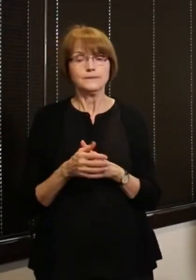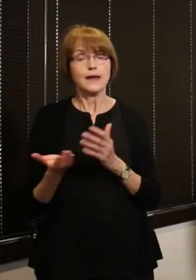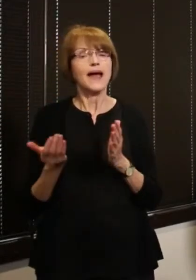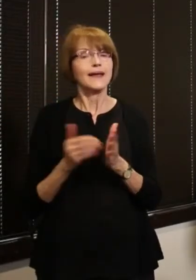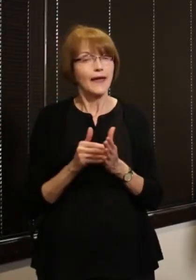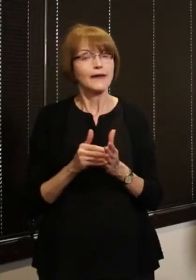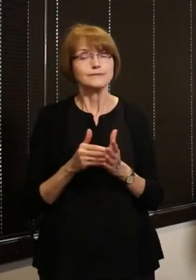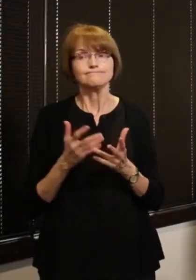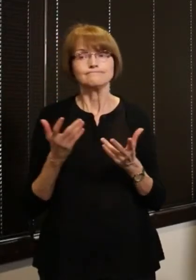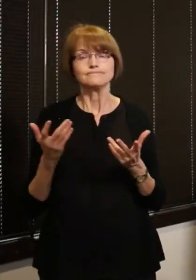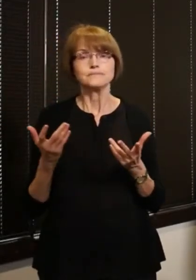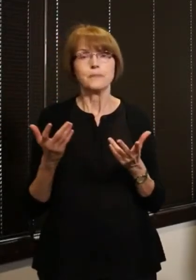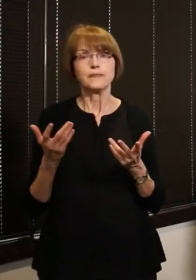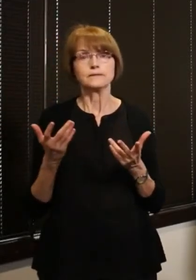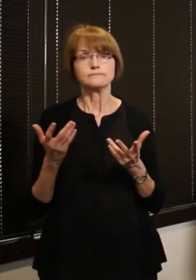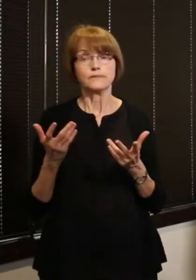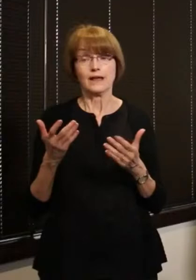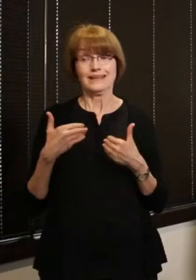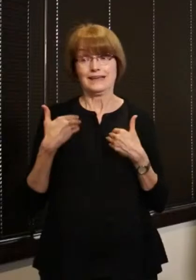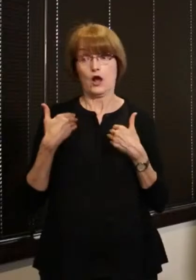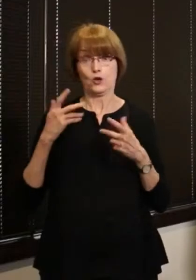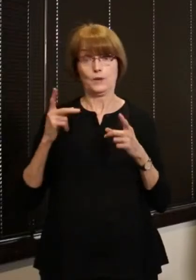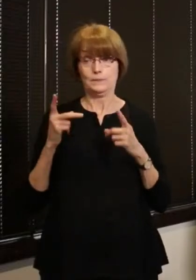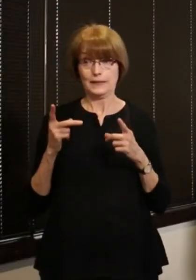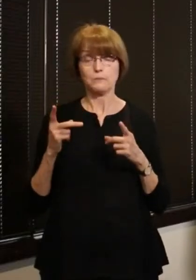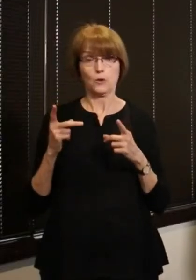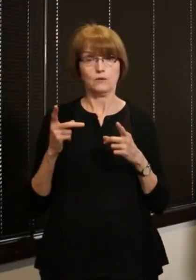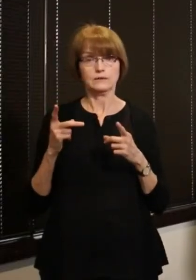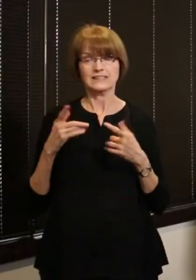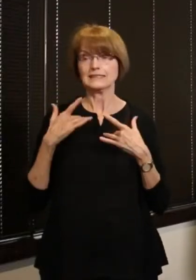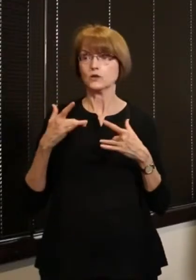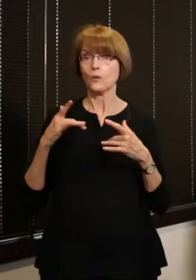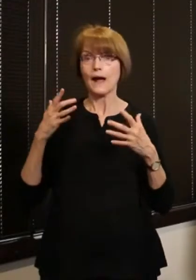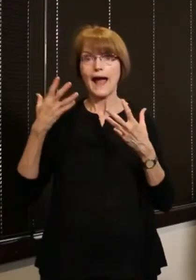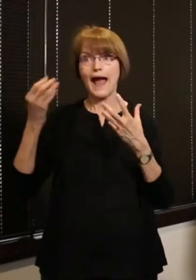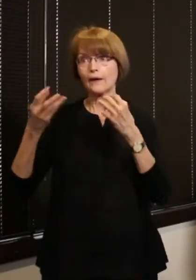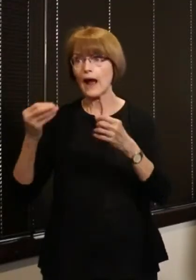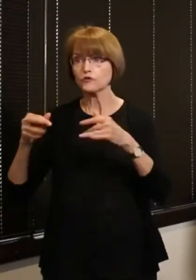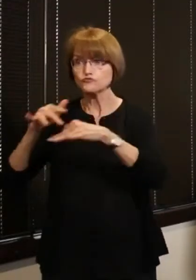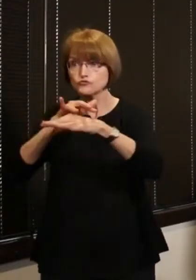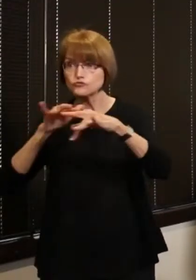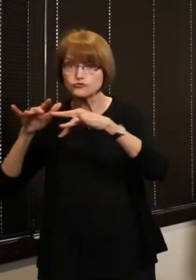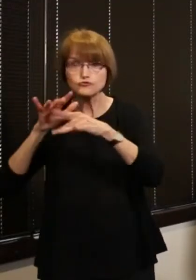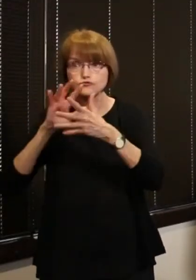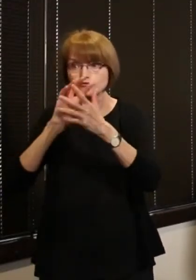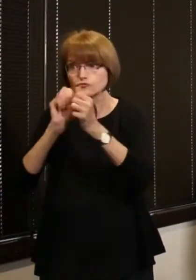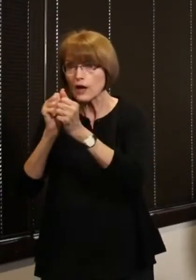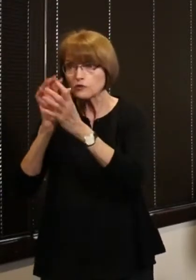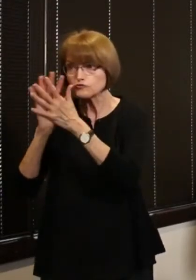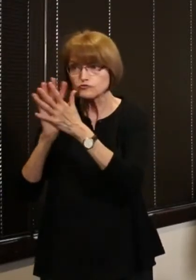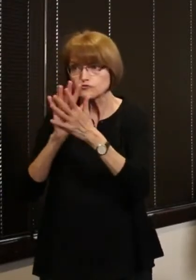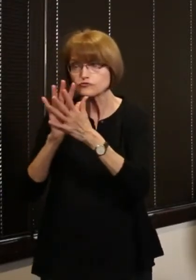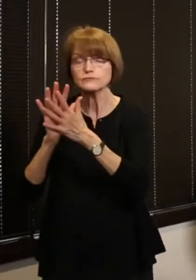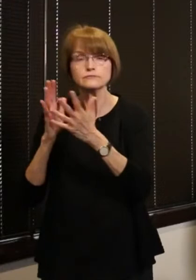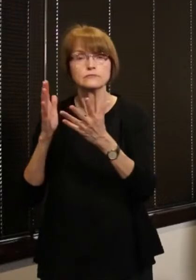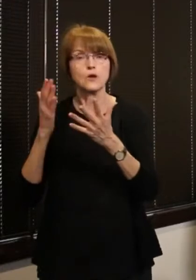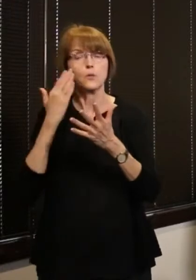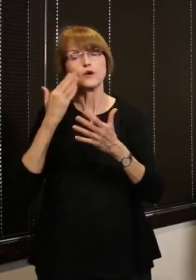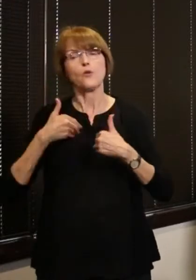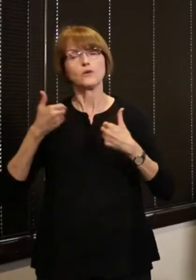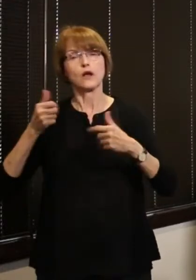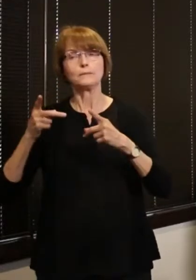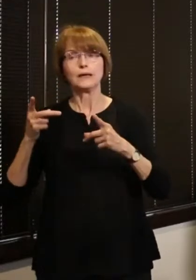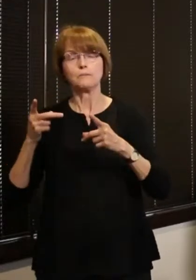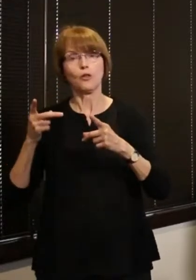it's the younger population that are in crowds and things like that, we know that younger people aren't